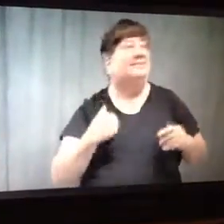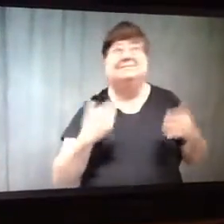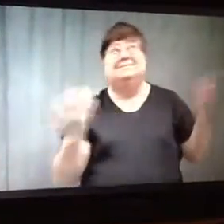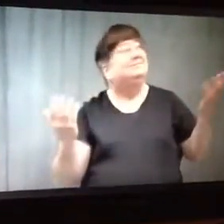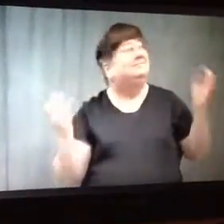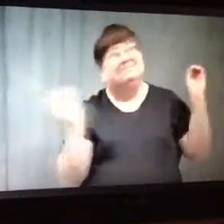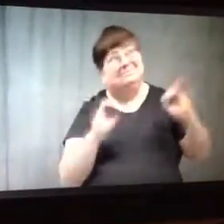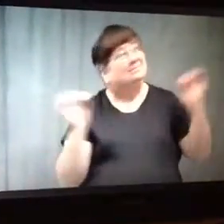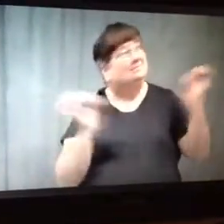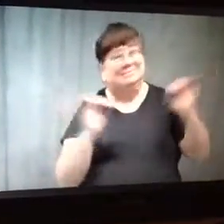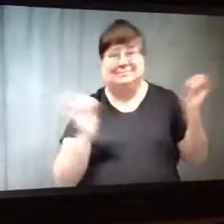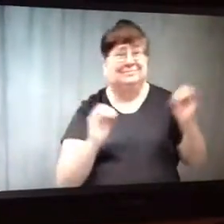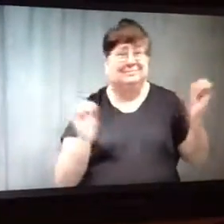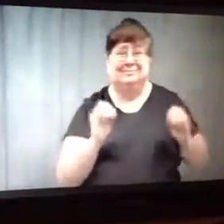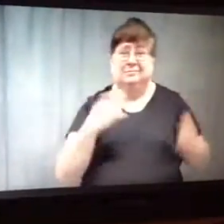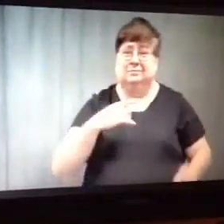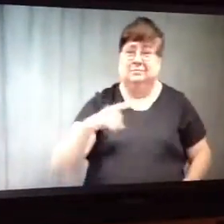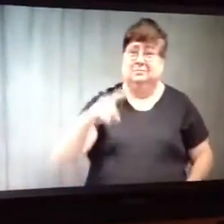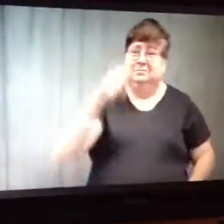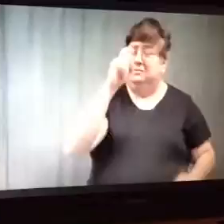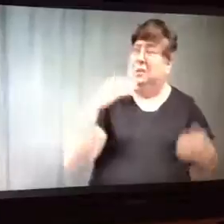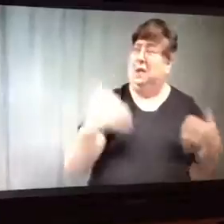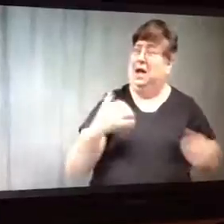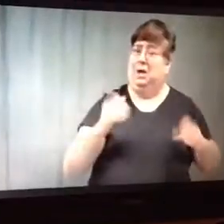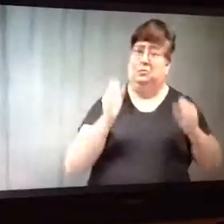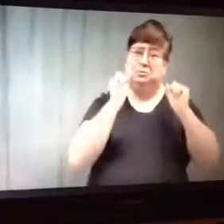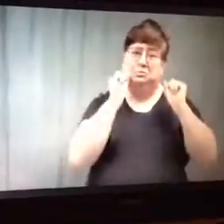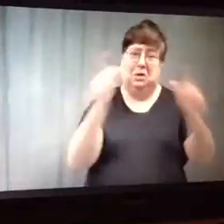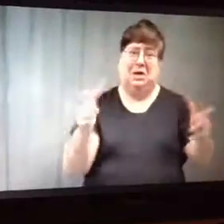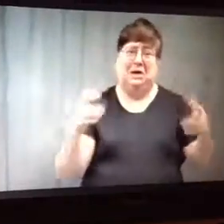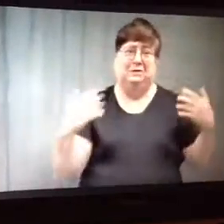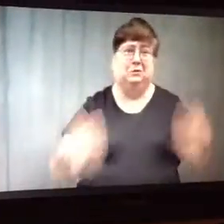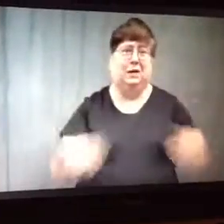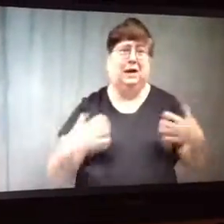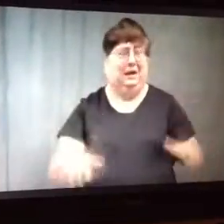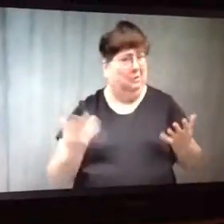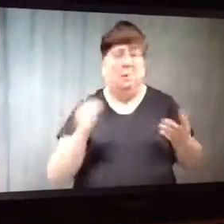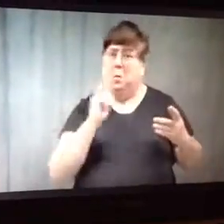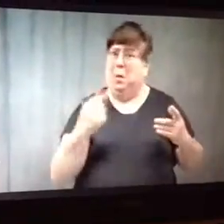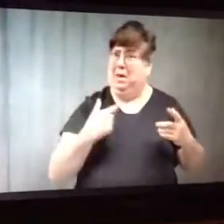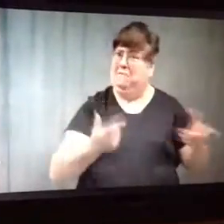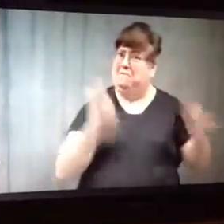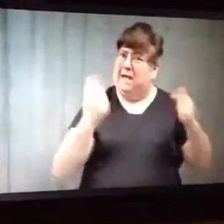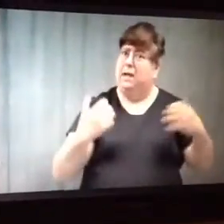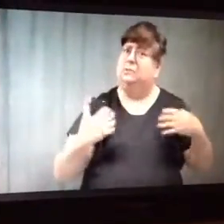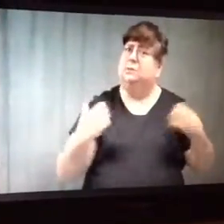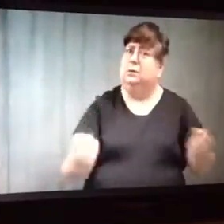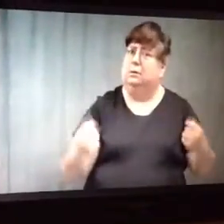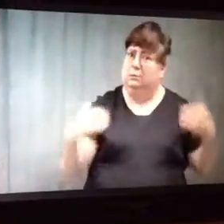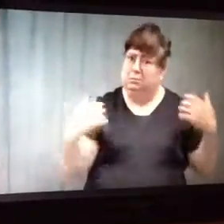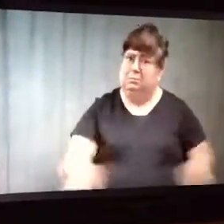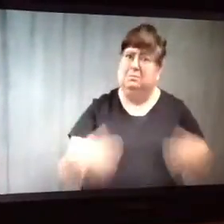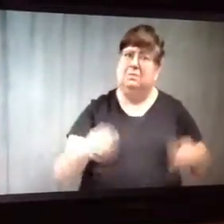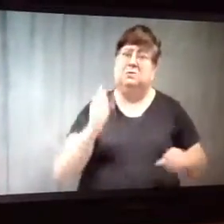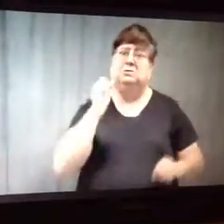no, pain. 0 to 10, where it's level. And I was like, no, I don't have any pain. And they were really surprised I recovered so